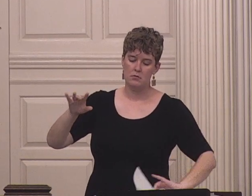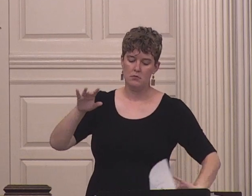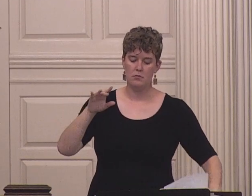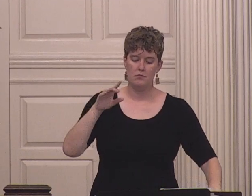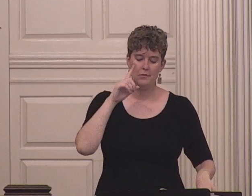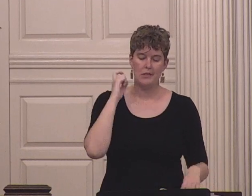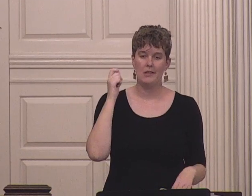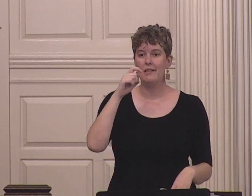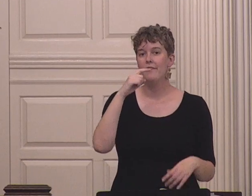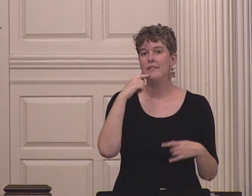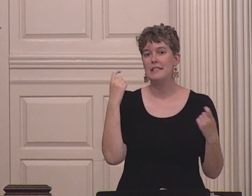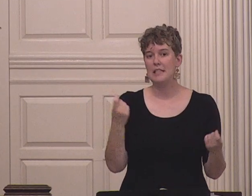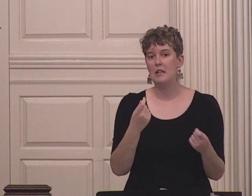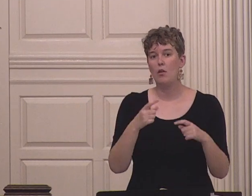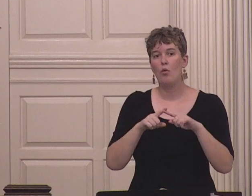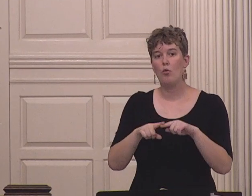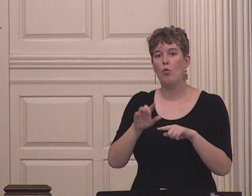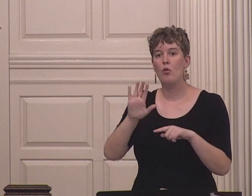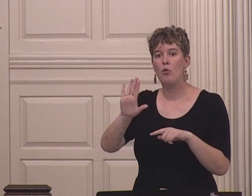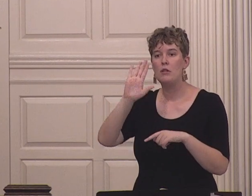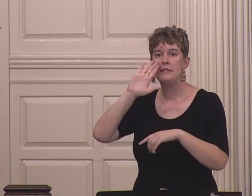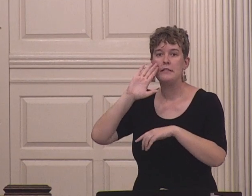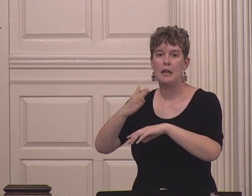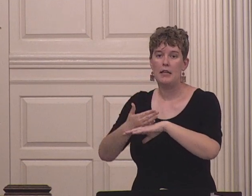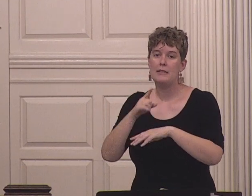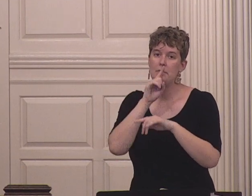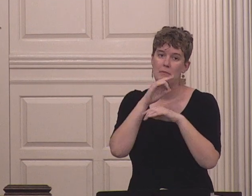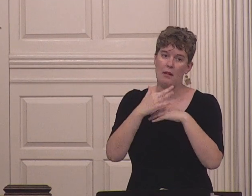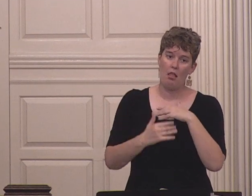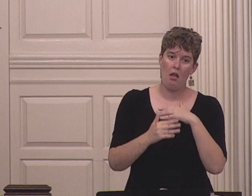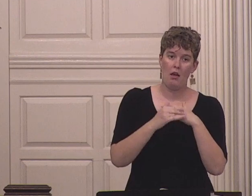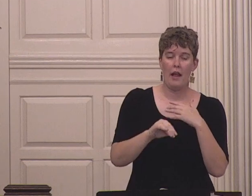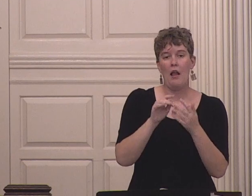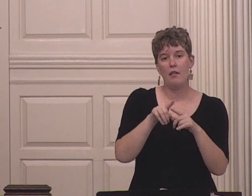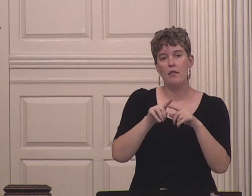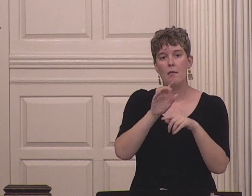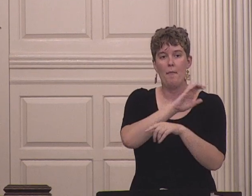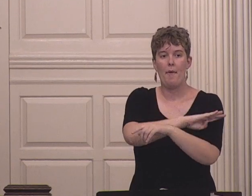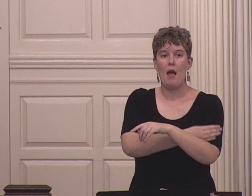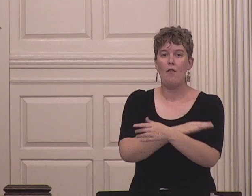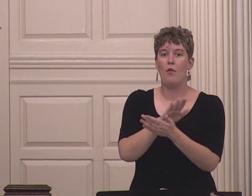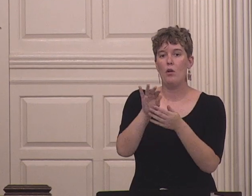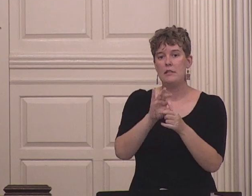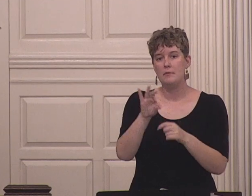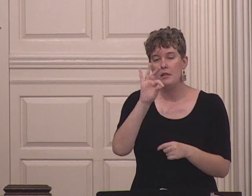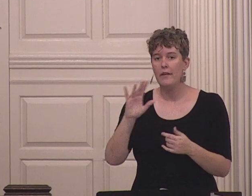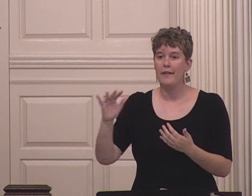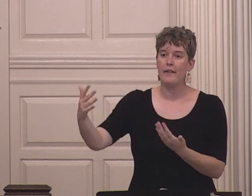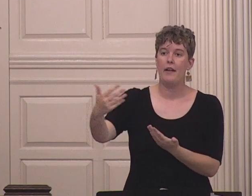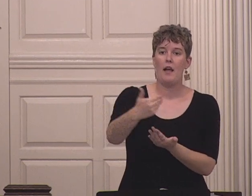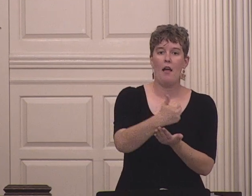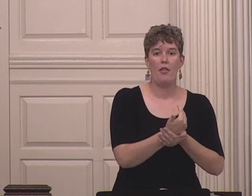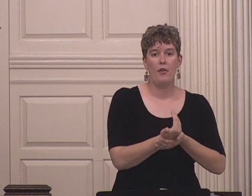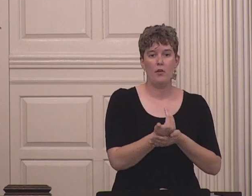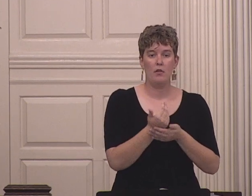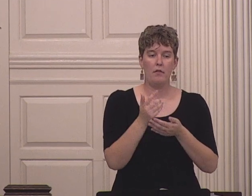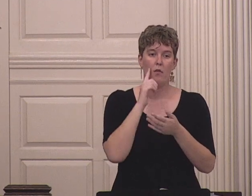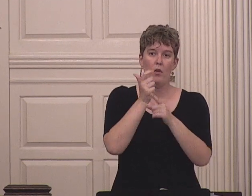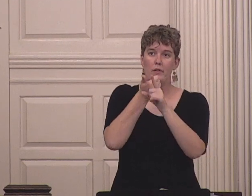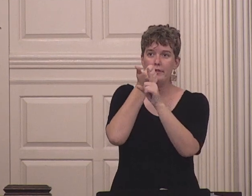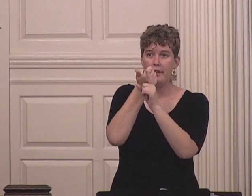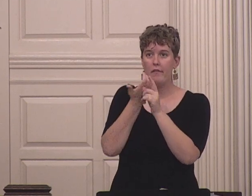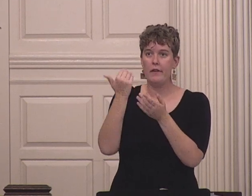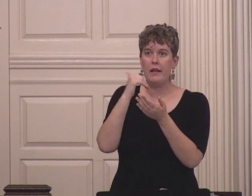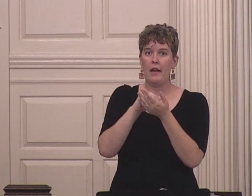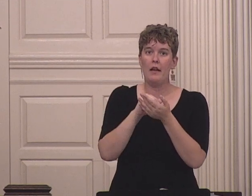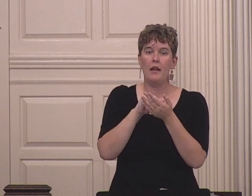through the blood of your Son and the power of the Spirit, you gathered them again to yourself, that a